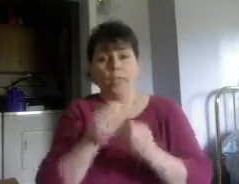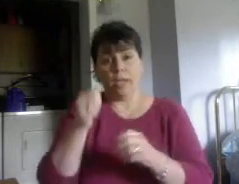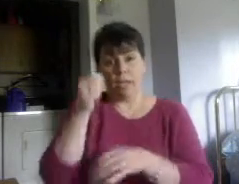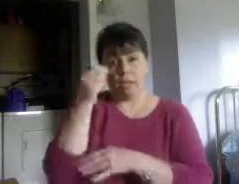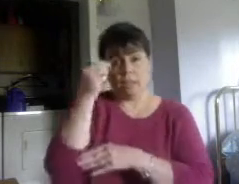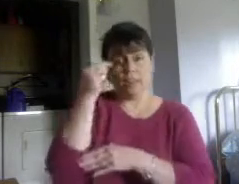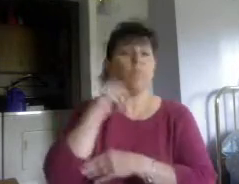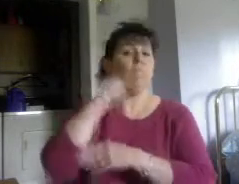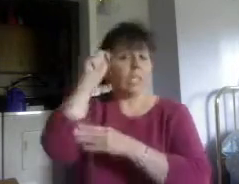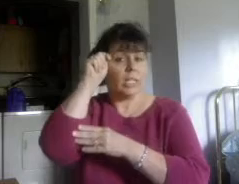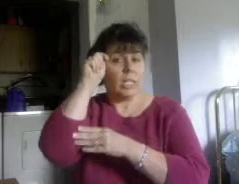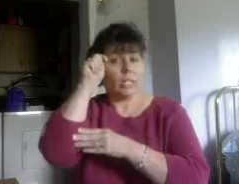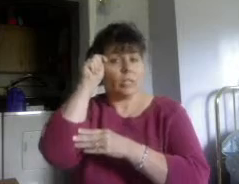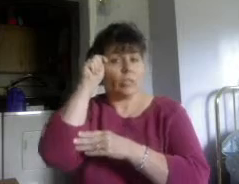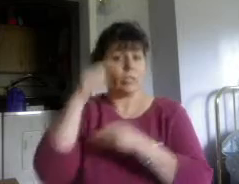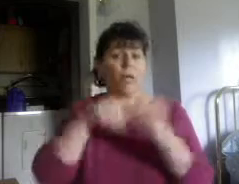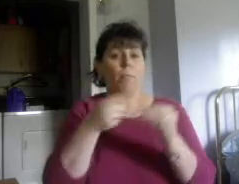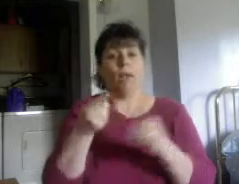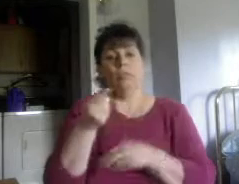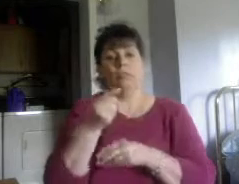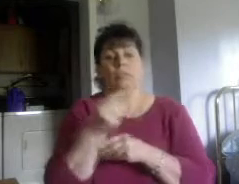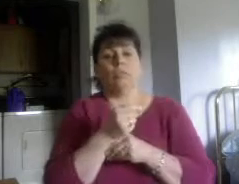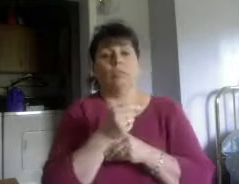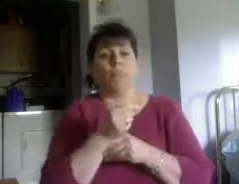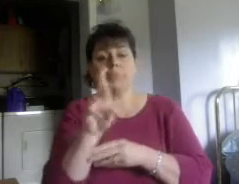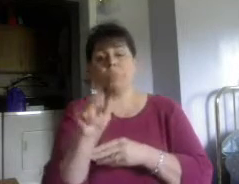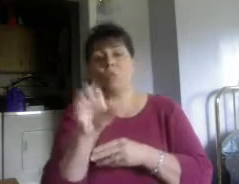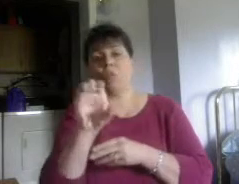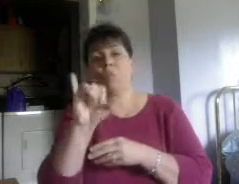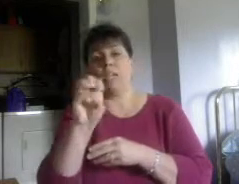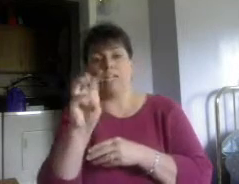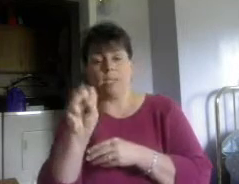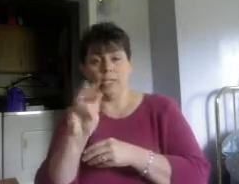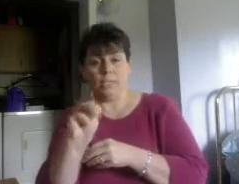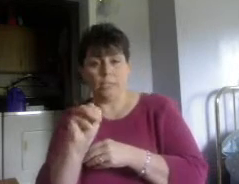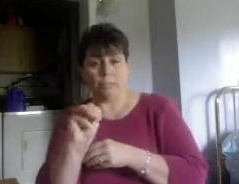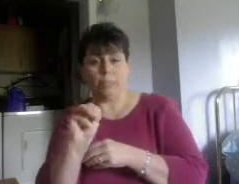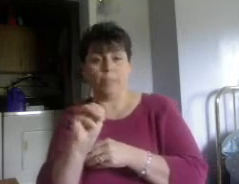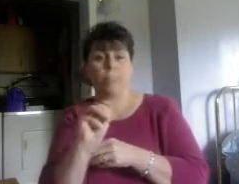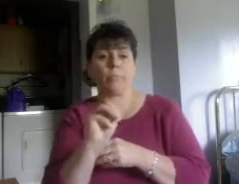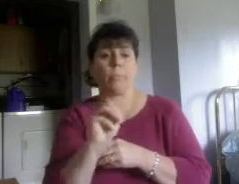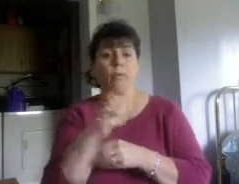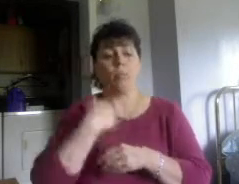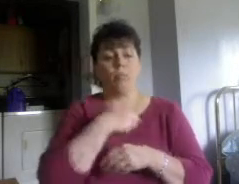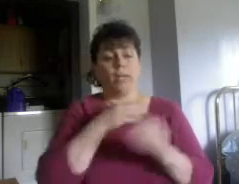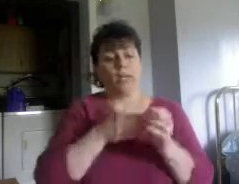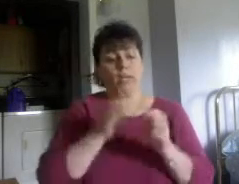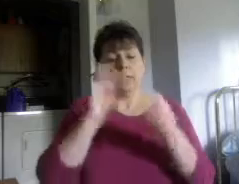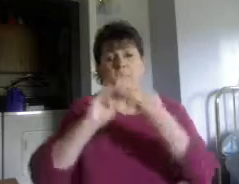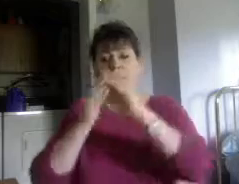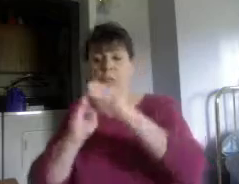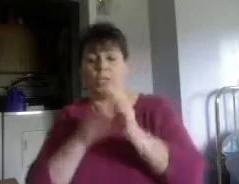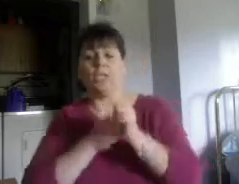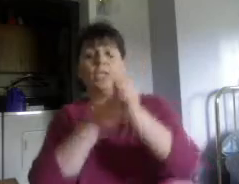against racism as it exists today. As community leaders, the most effective way of accomplishing this may be through